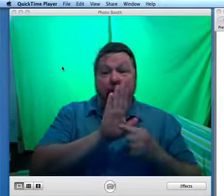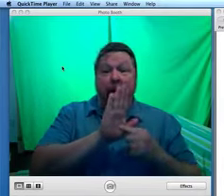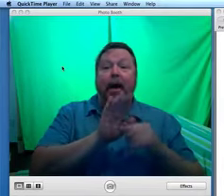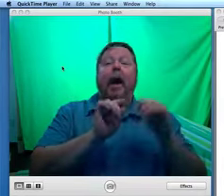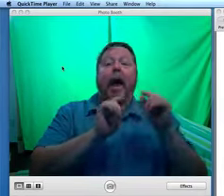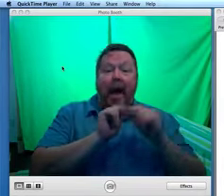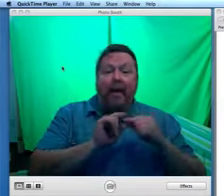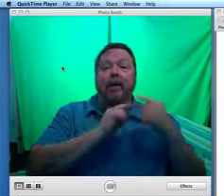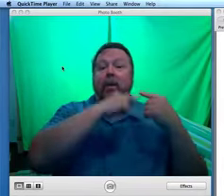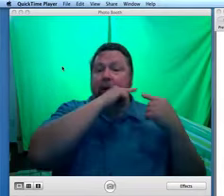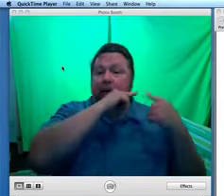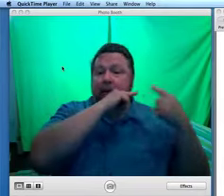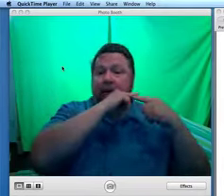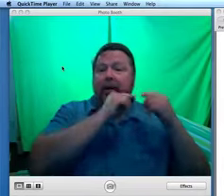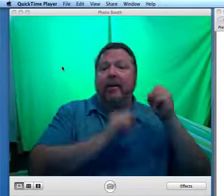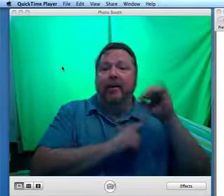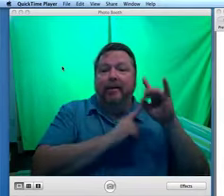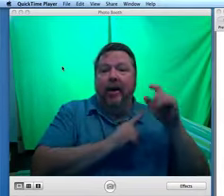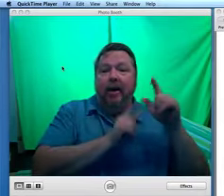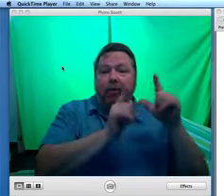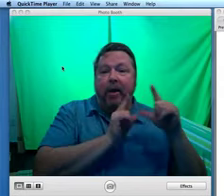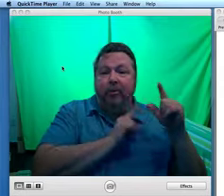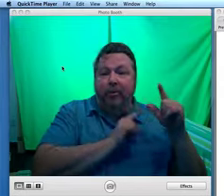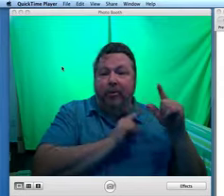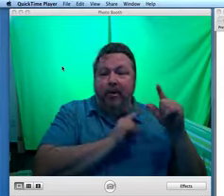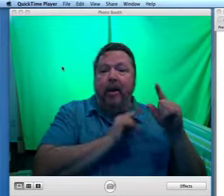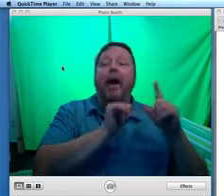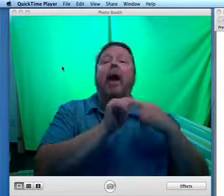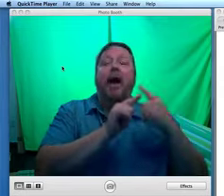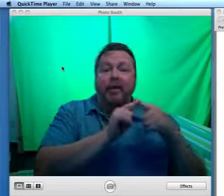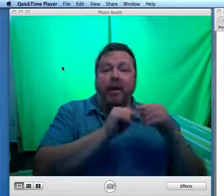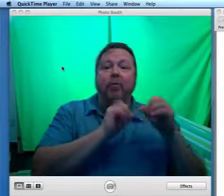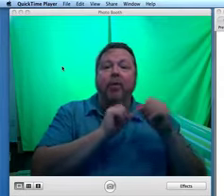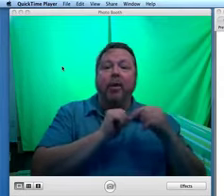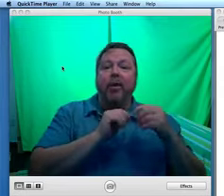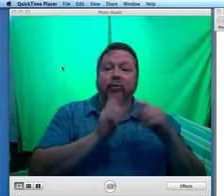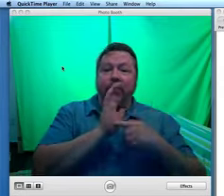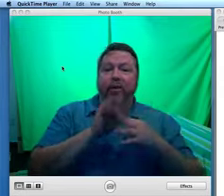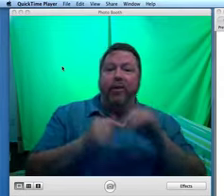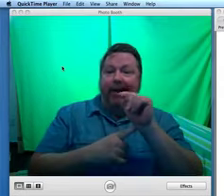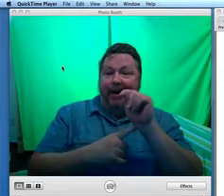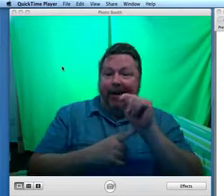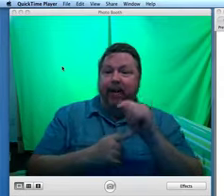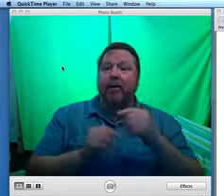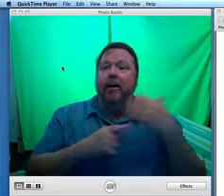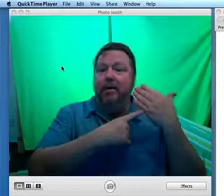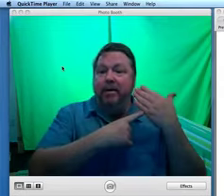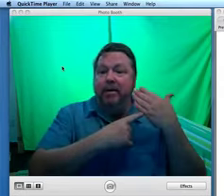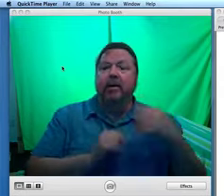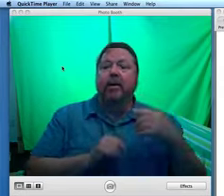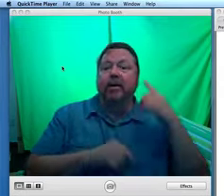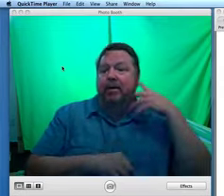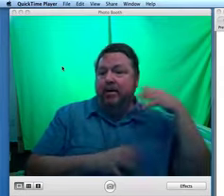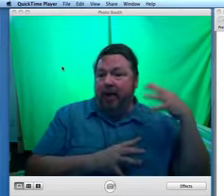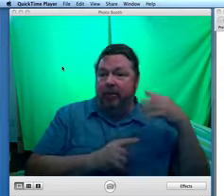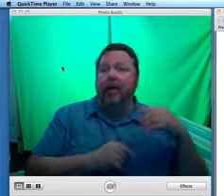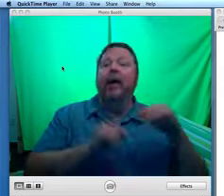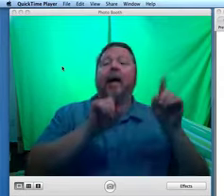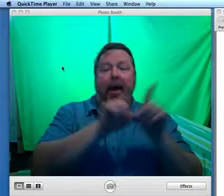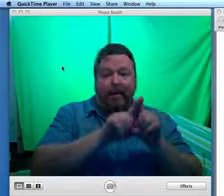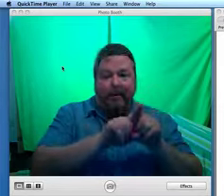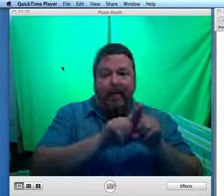shown at the side location, and then we show the T